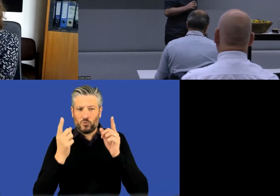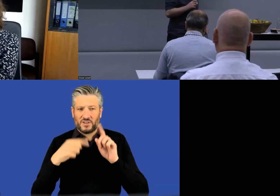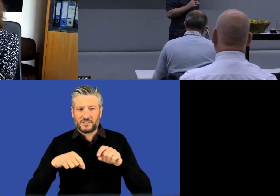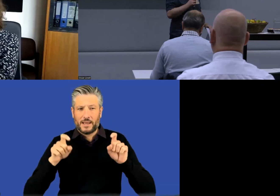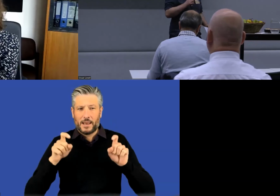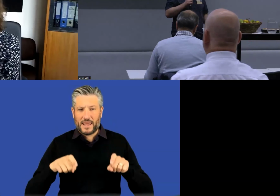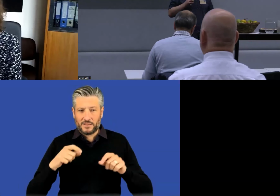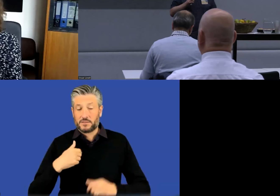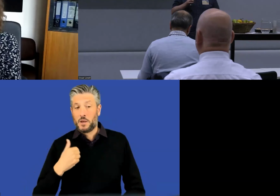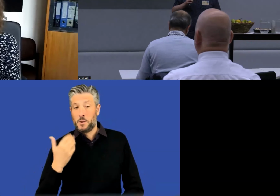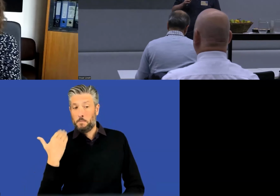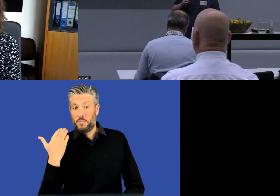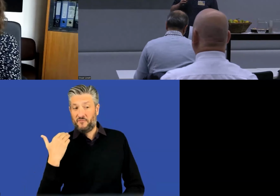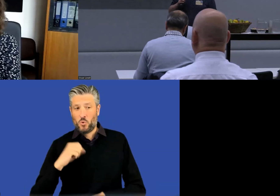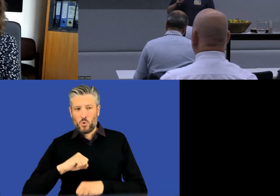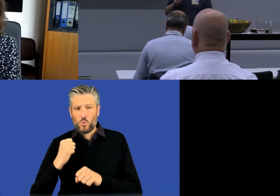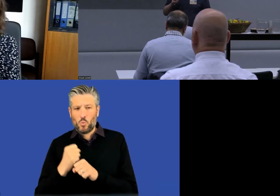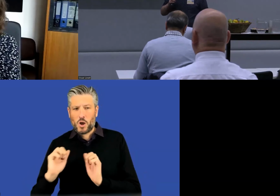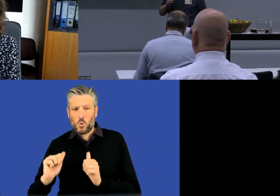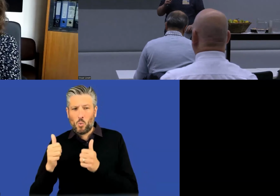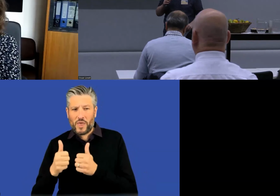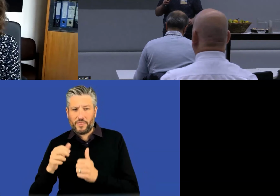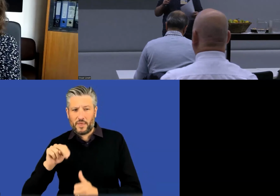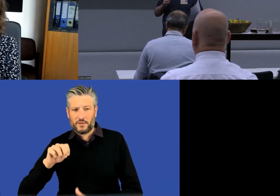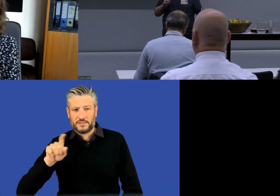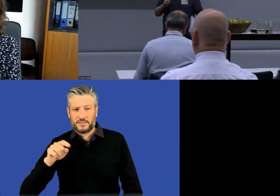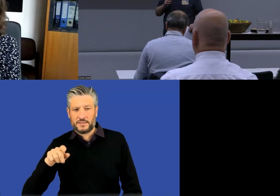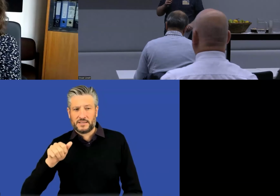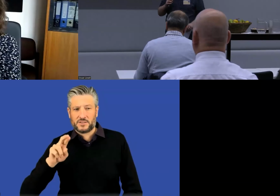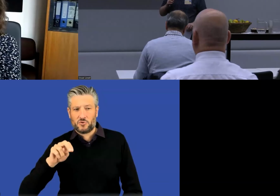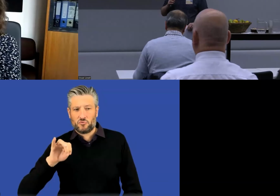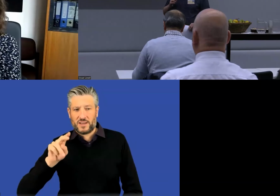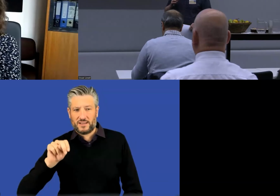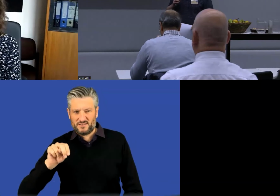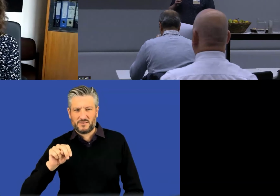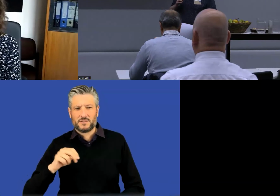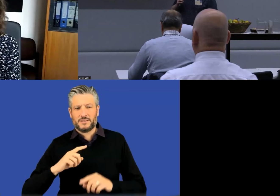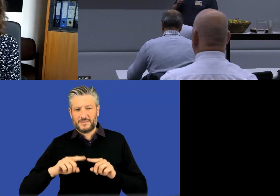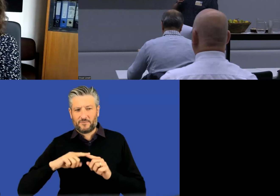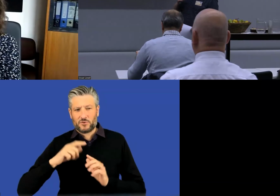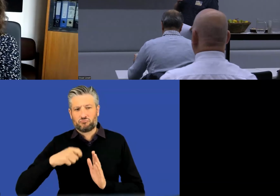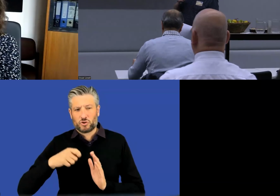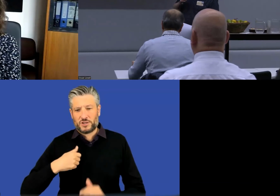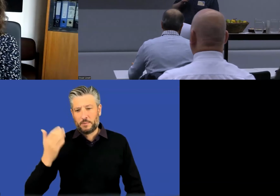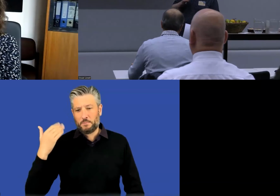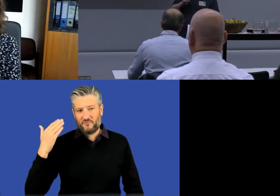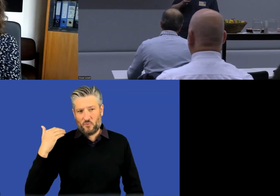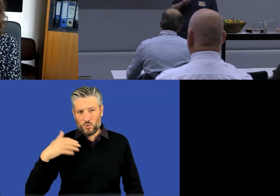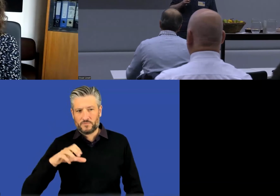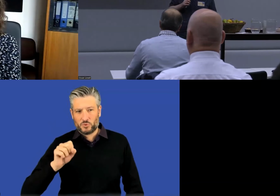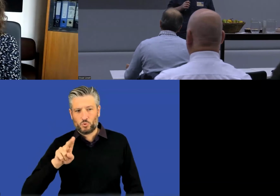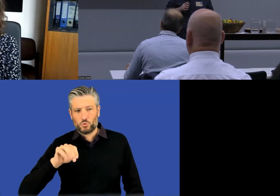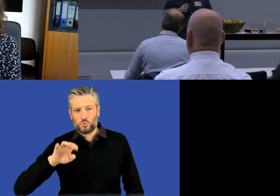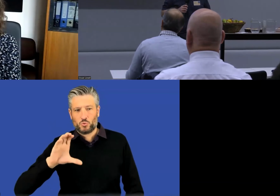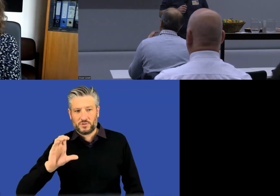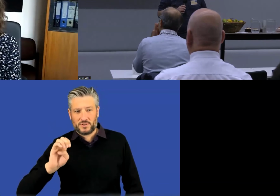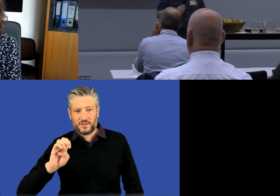the previous suitcase project, and I'm a member of the Include Centre that is launching